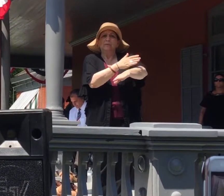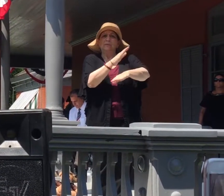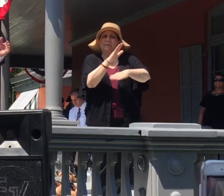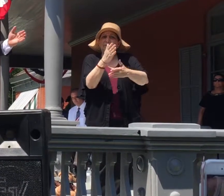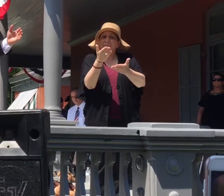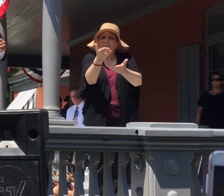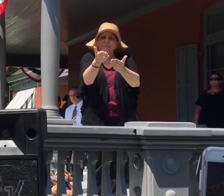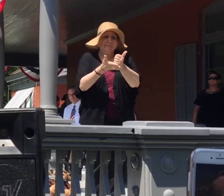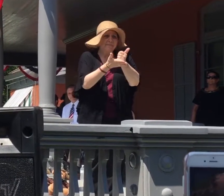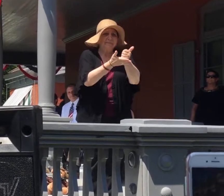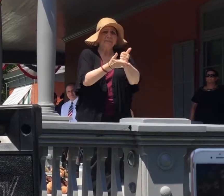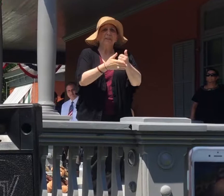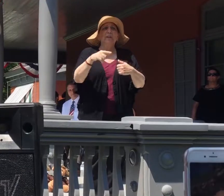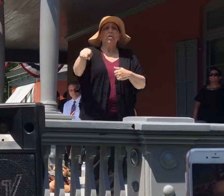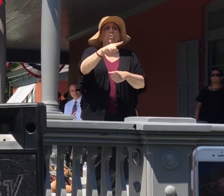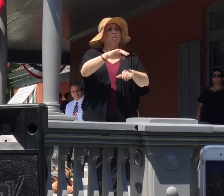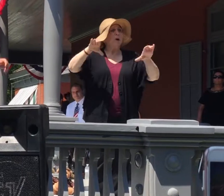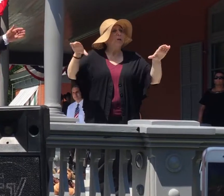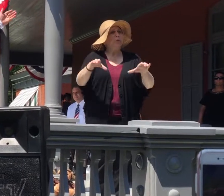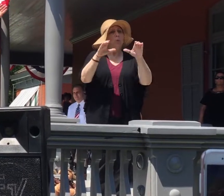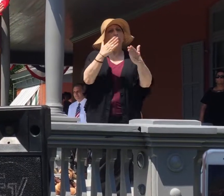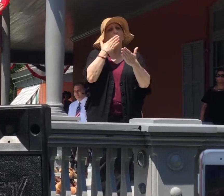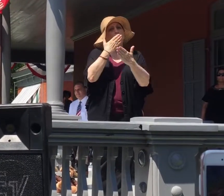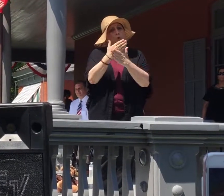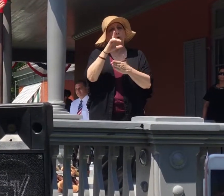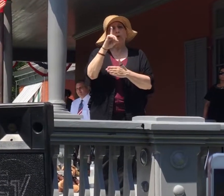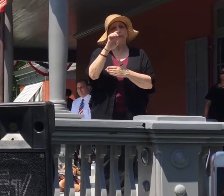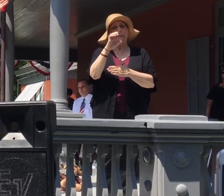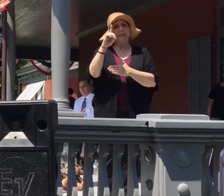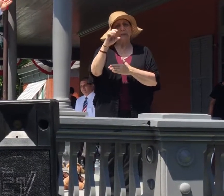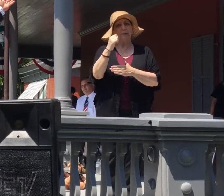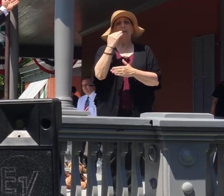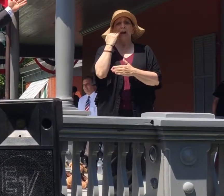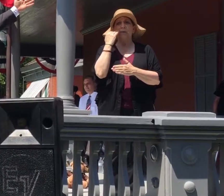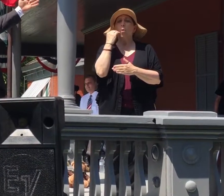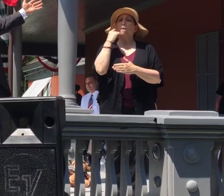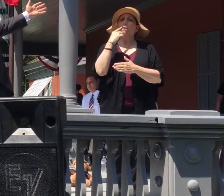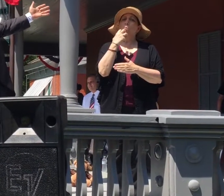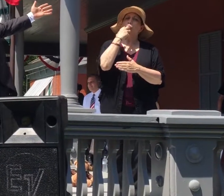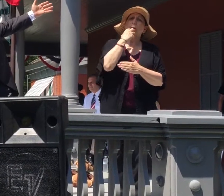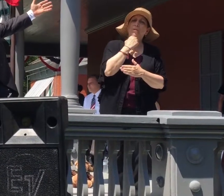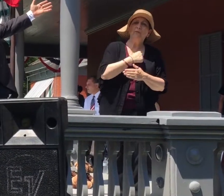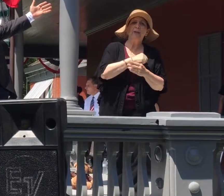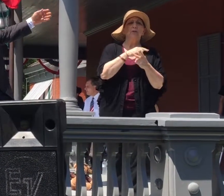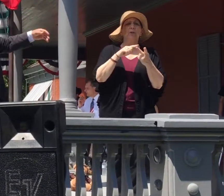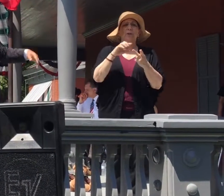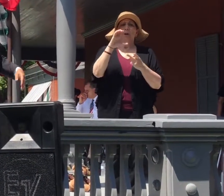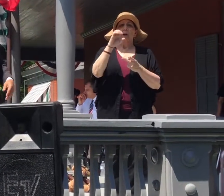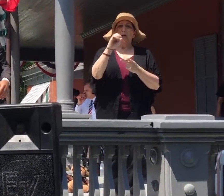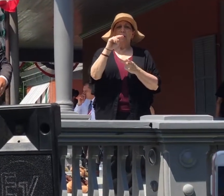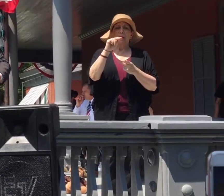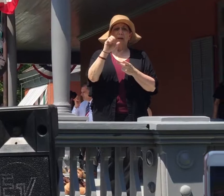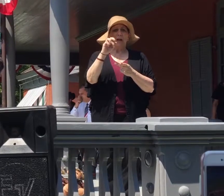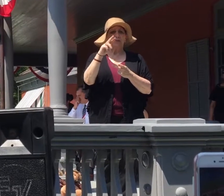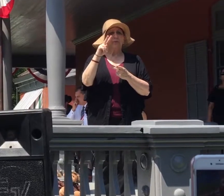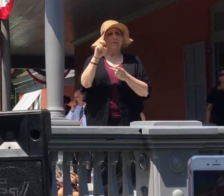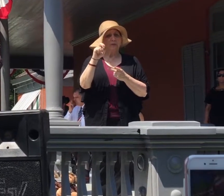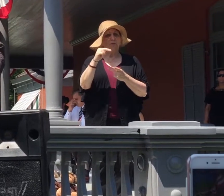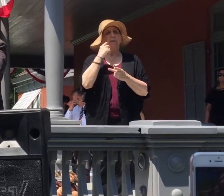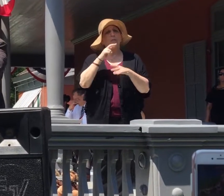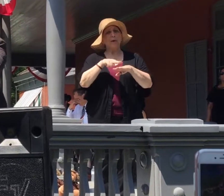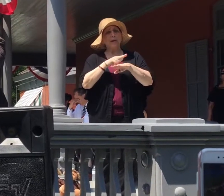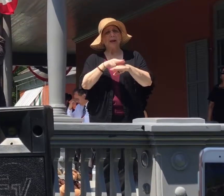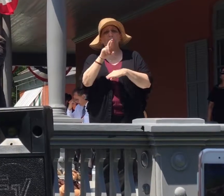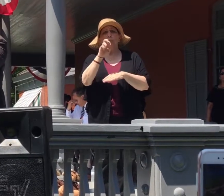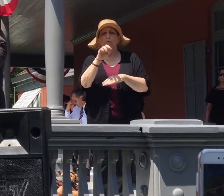actions. You're doing good deeds, I know, for historic preservation, for the conservation of our natural